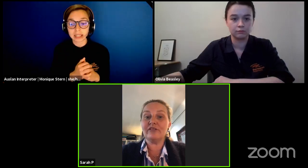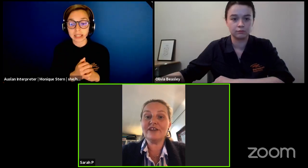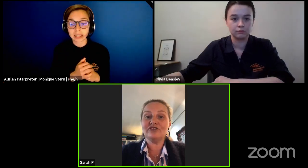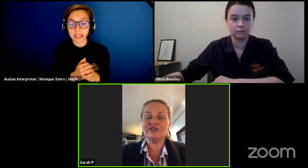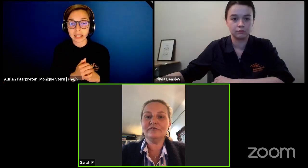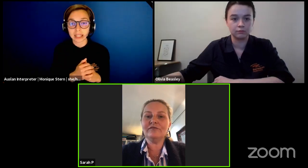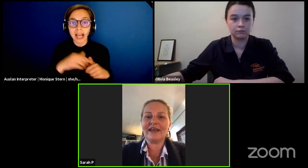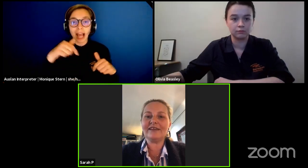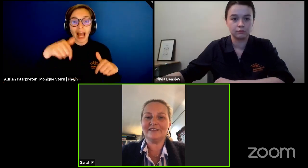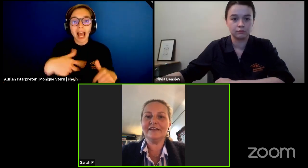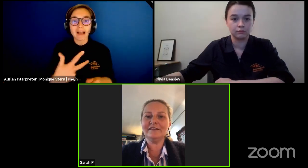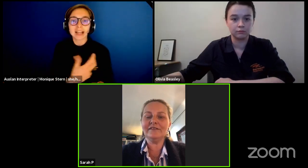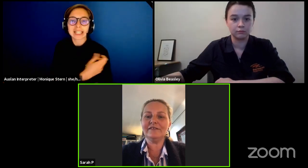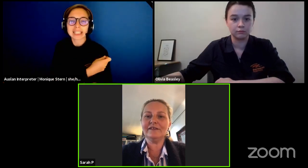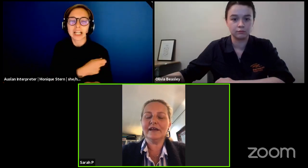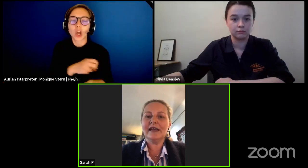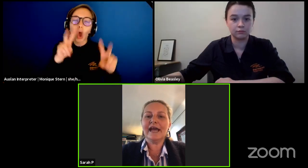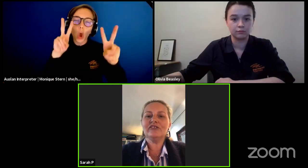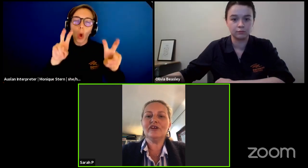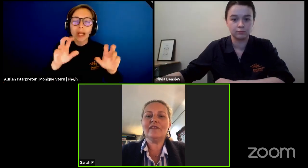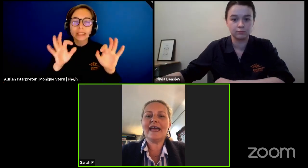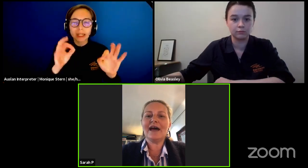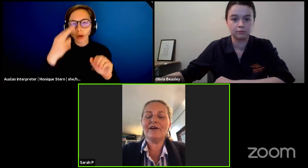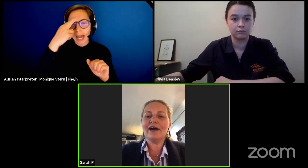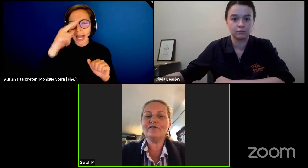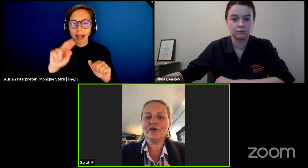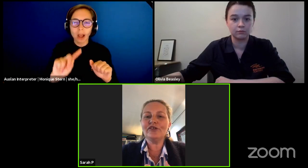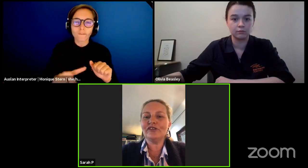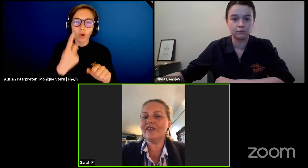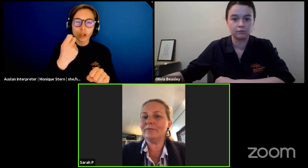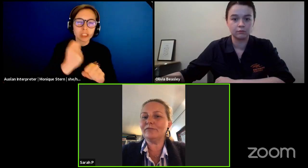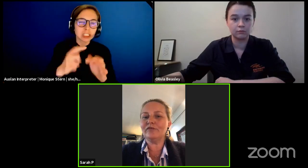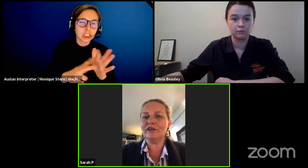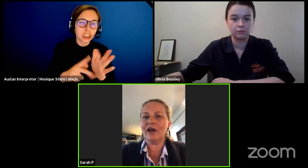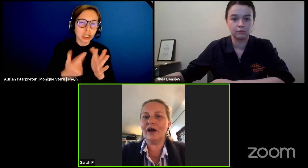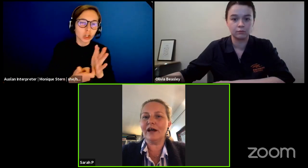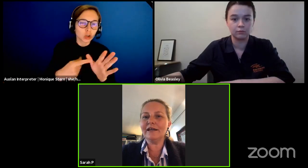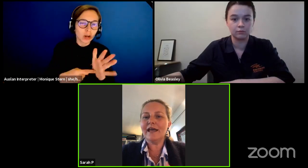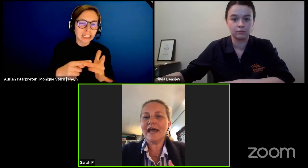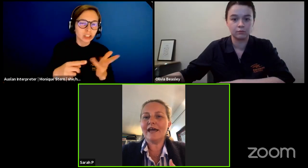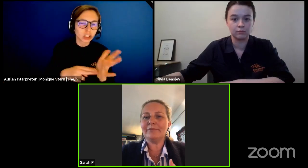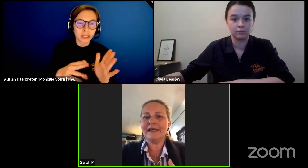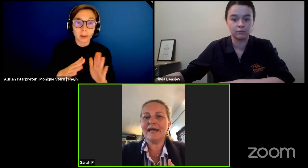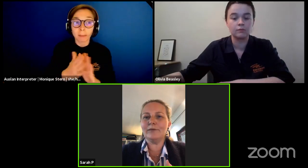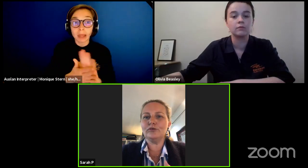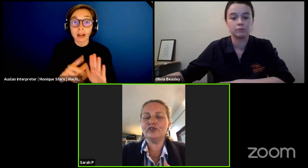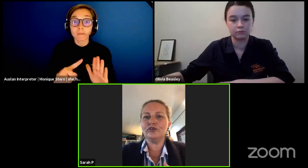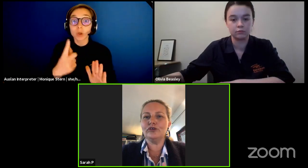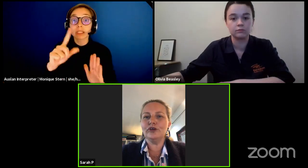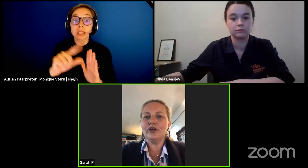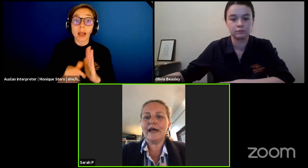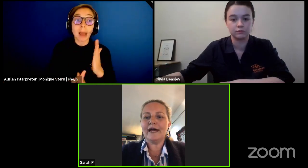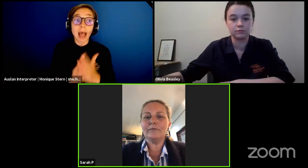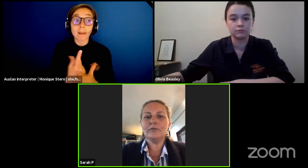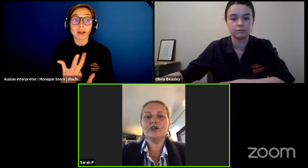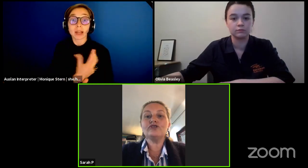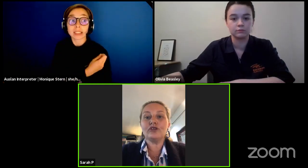first generation vaccines. And so they are our first attempt, if you like, at being able